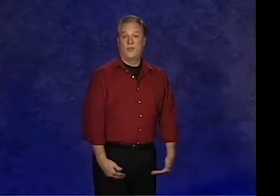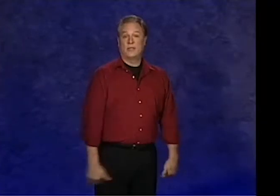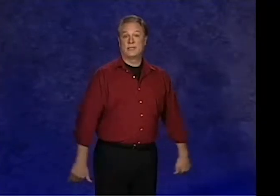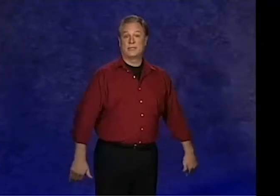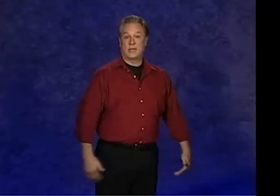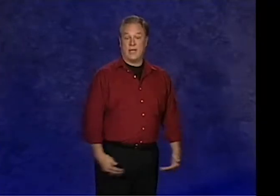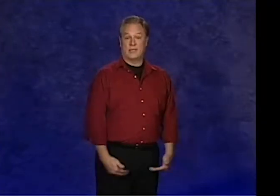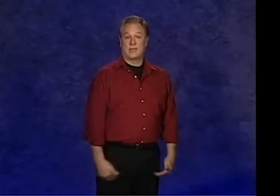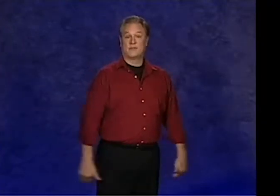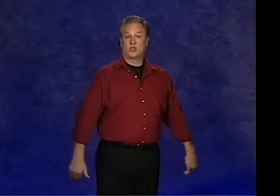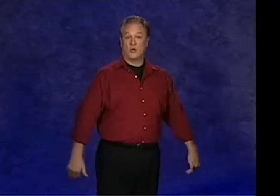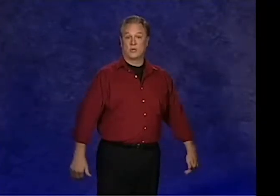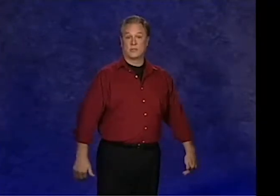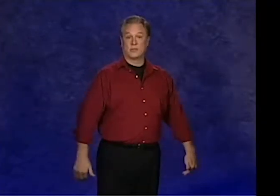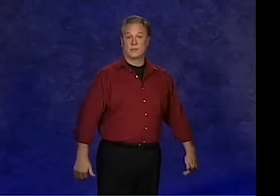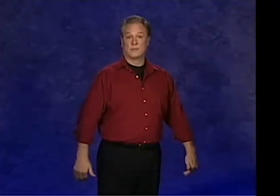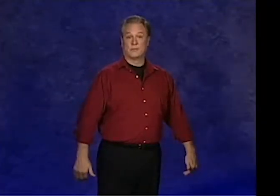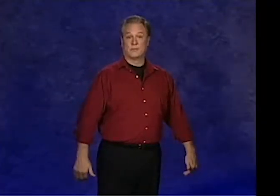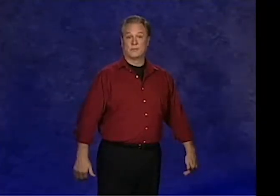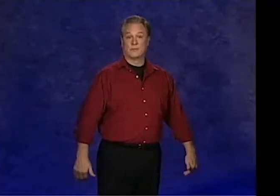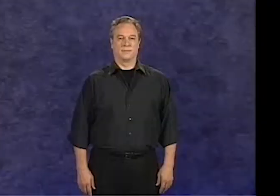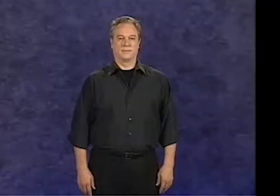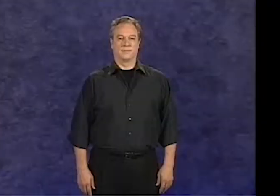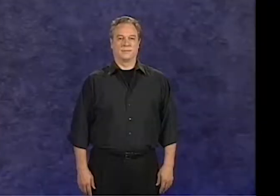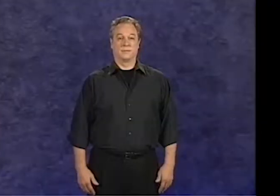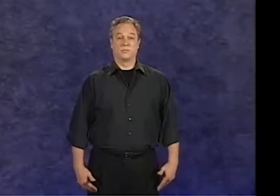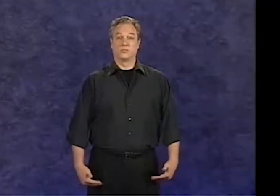This is the length of shorts.